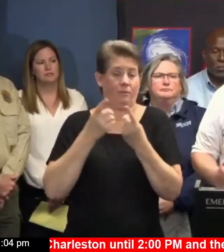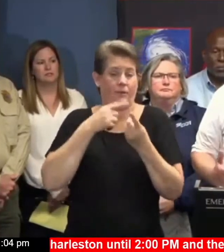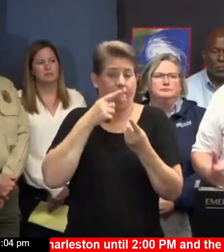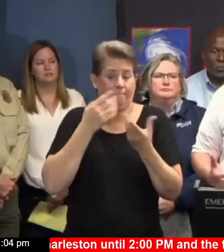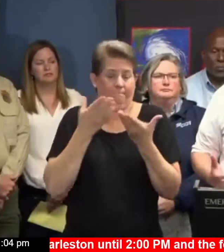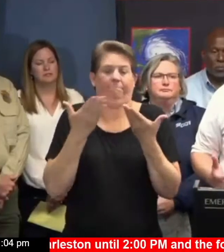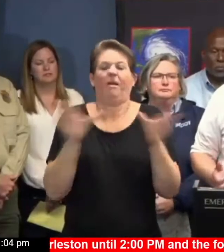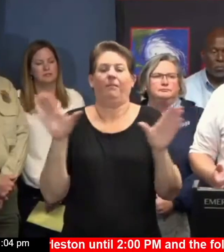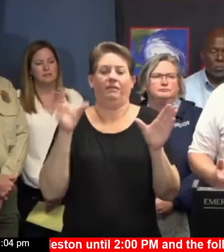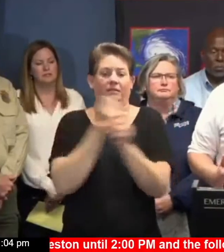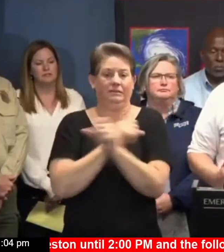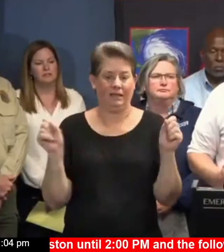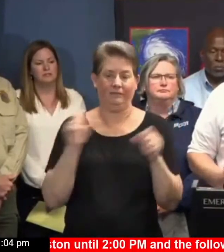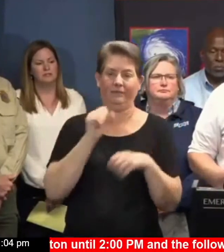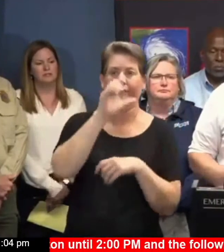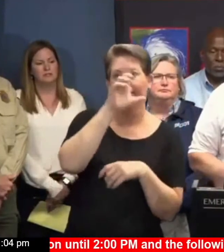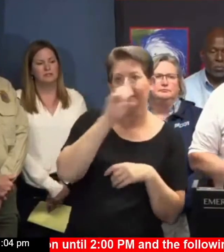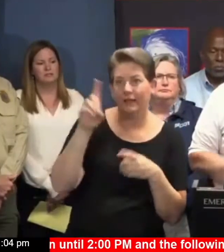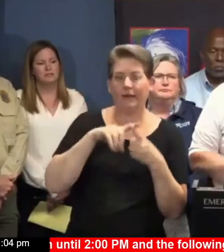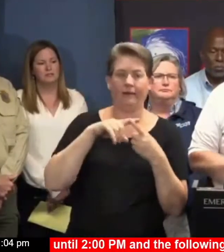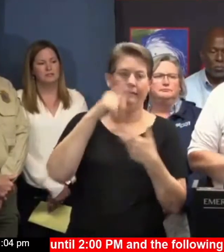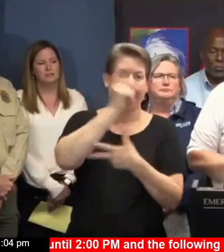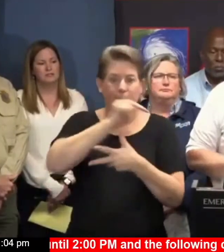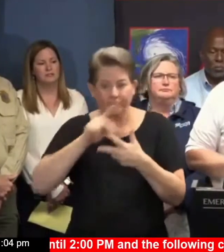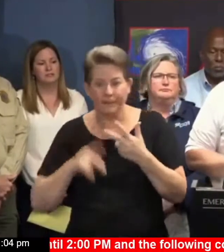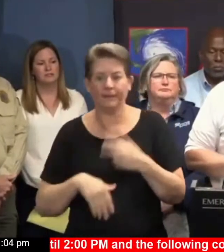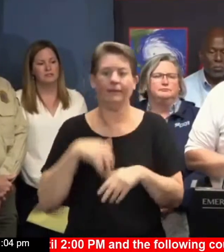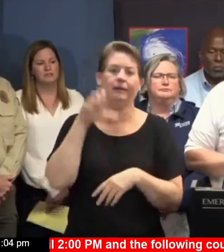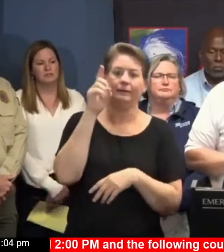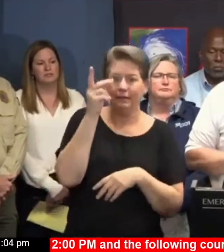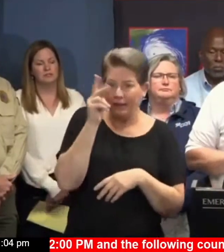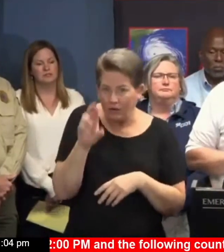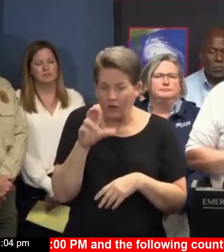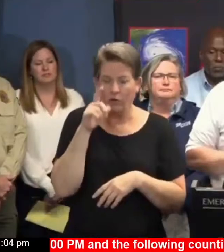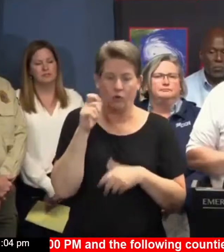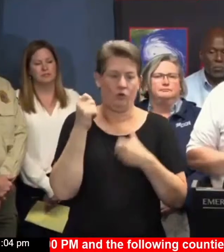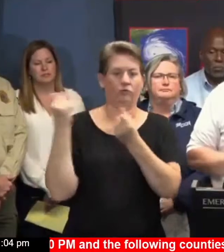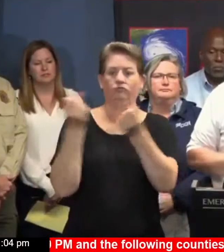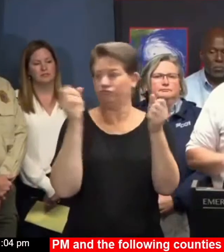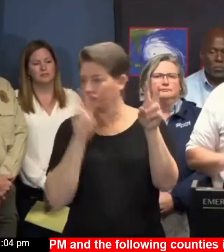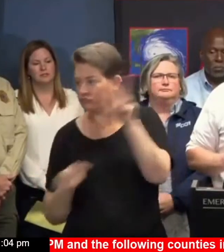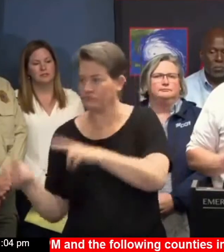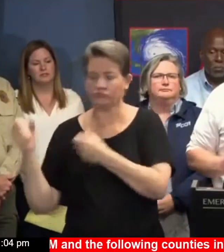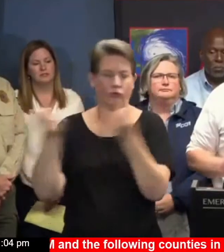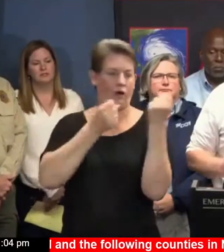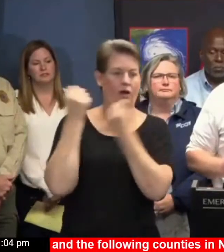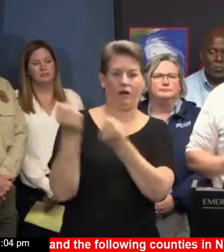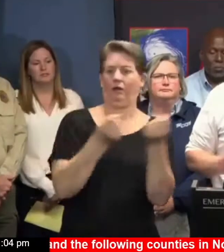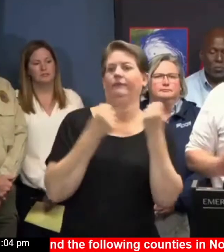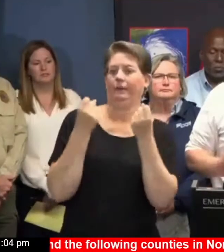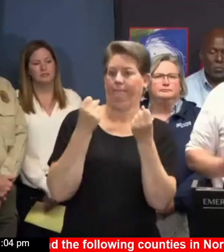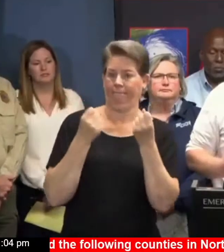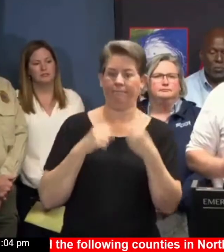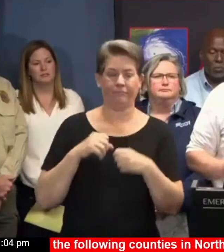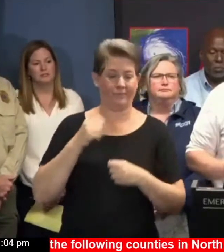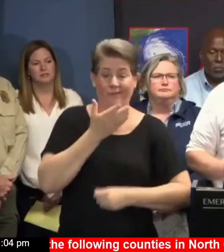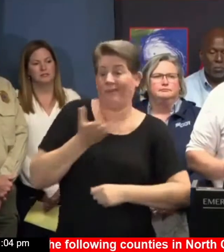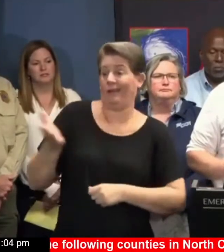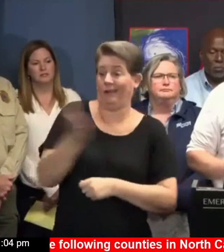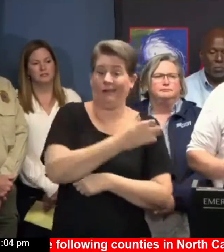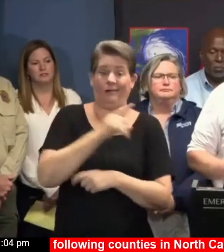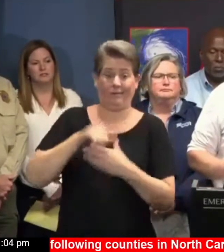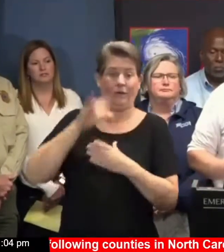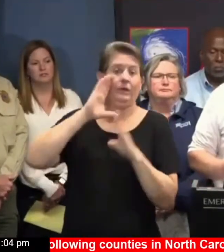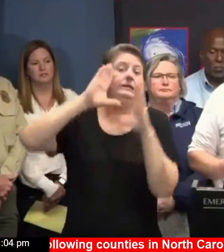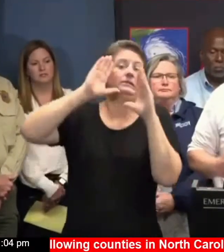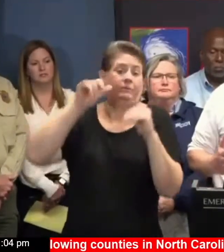Safety, from SLED, Triple P, and DNR who are patrolling the highways. We'll have those folks out there with the expectation that those calls